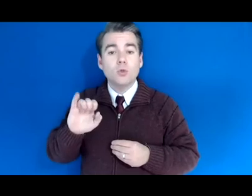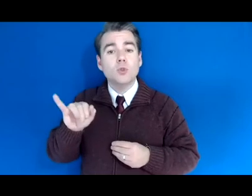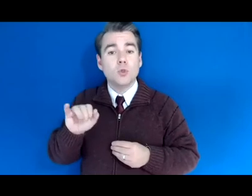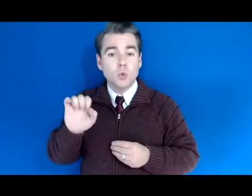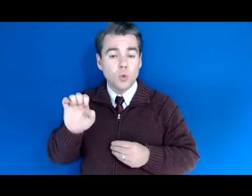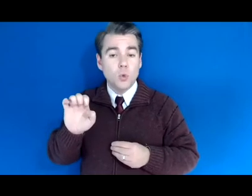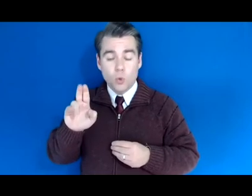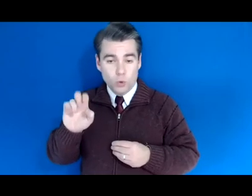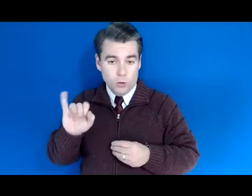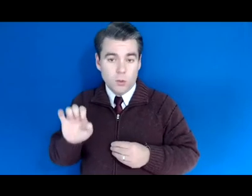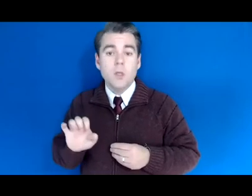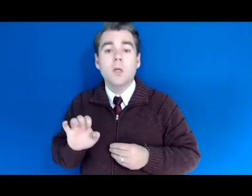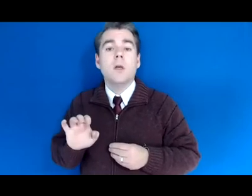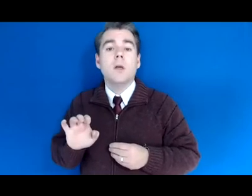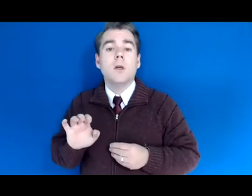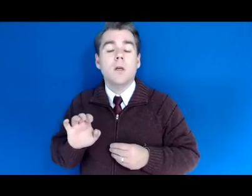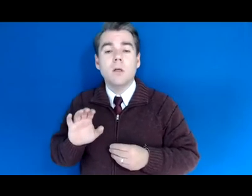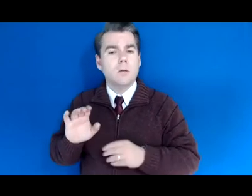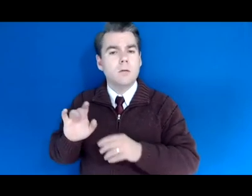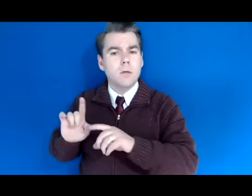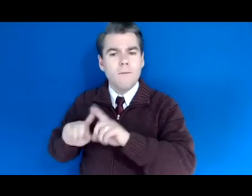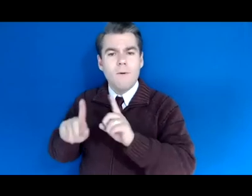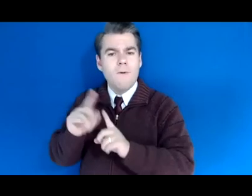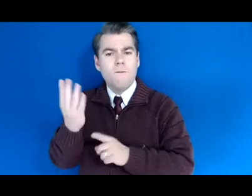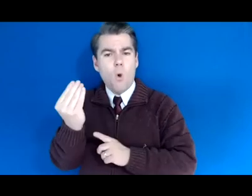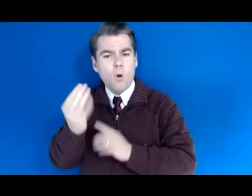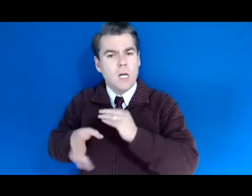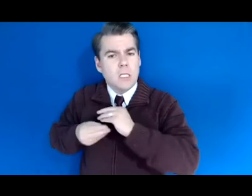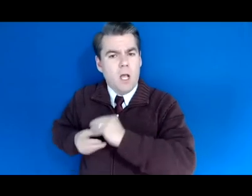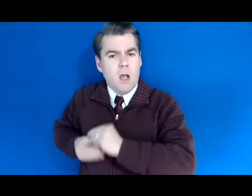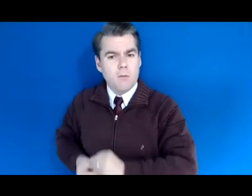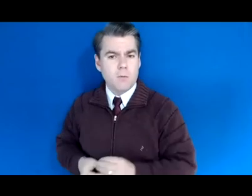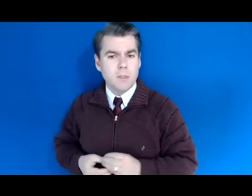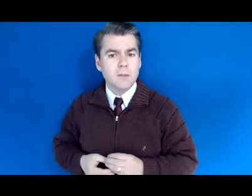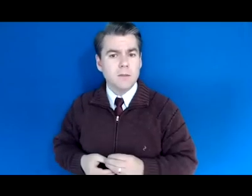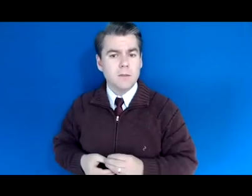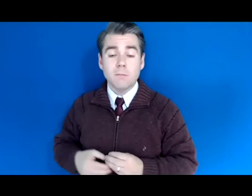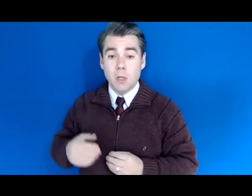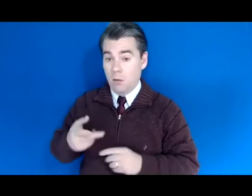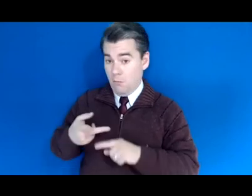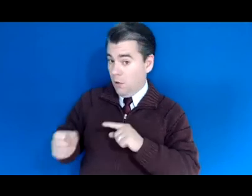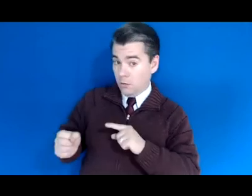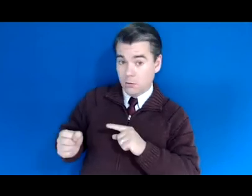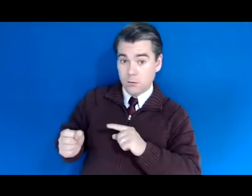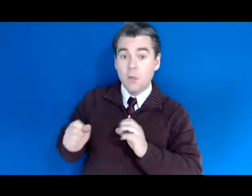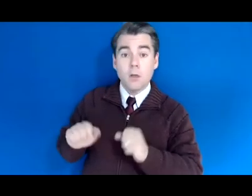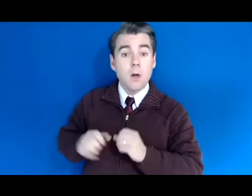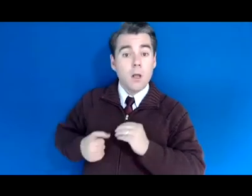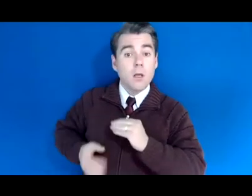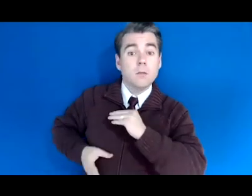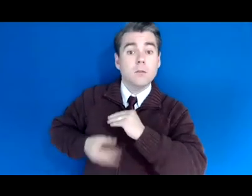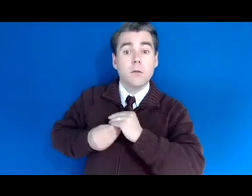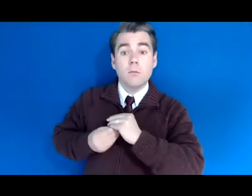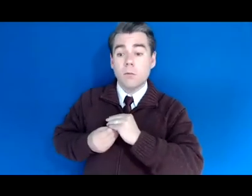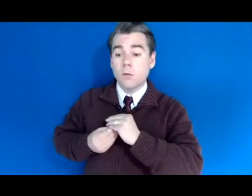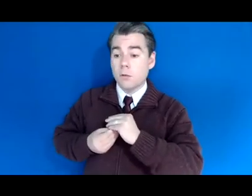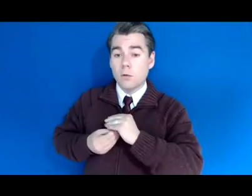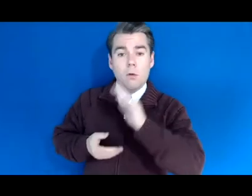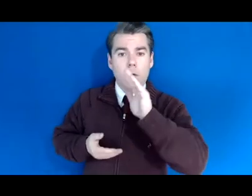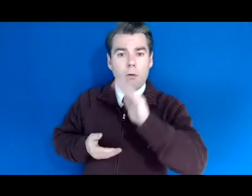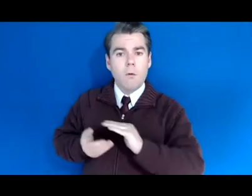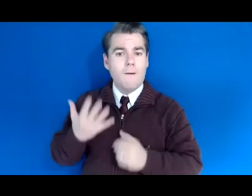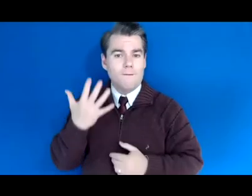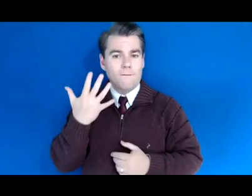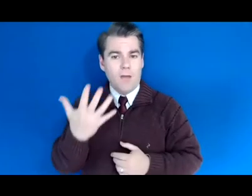and 14 total supplements. With Plexus, I am able to supplement my diet with just 5 additional